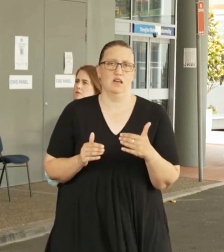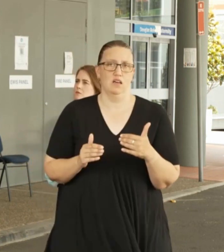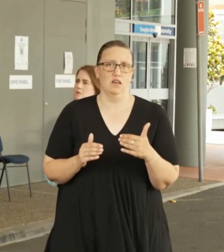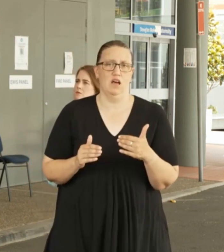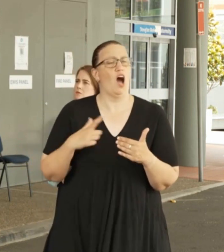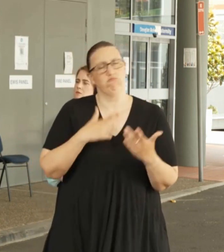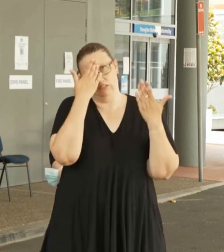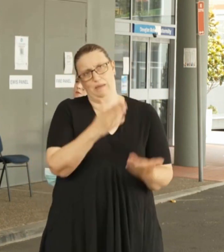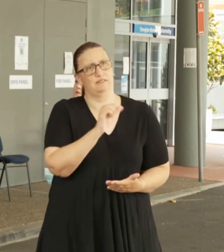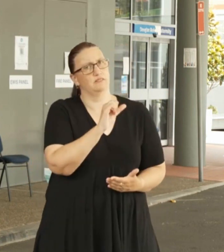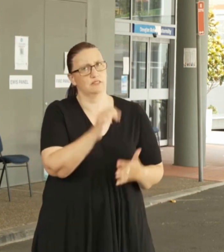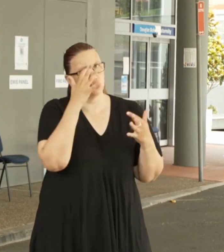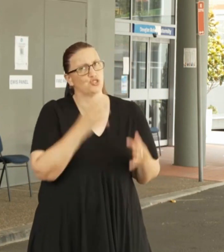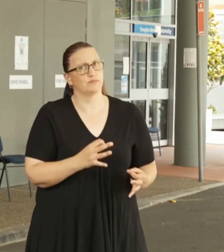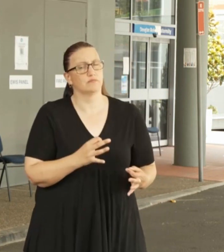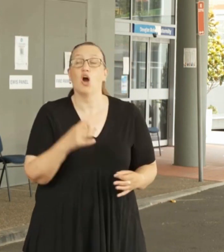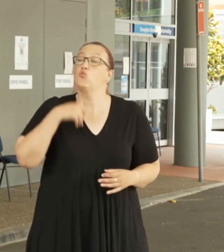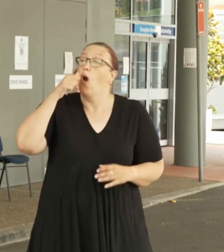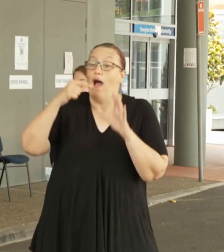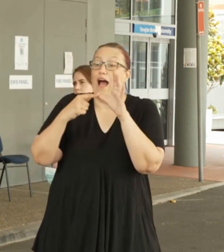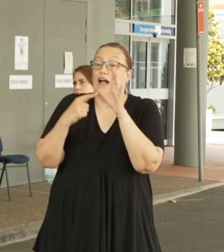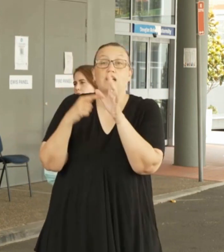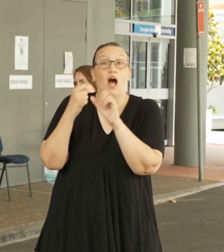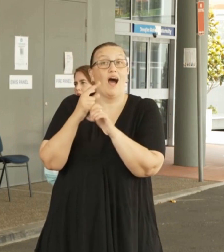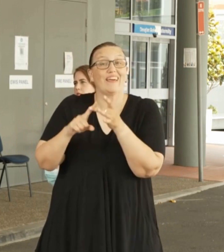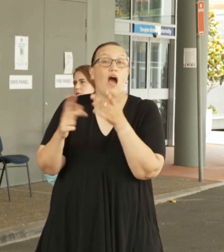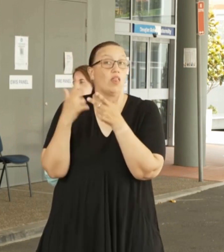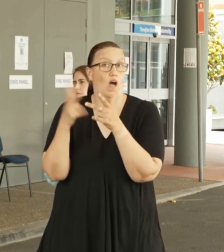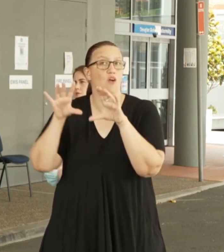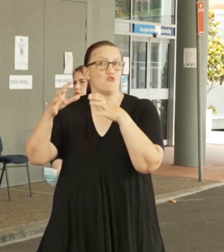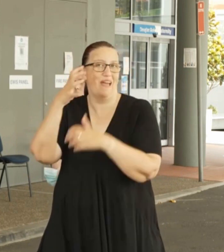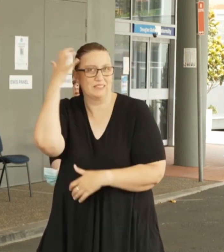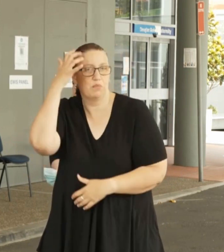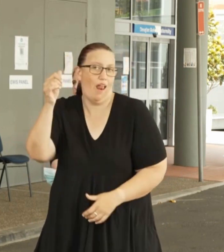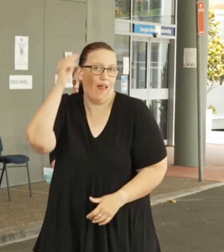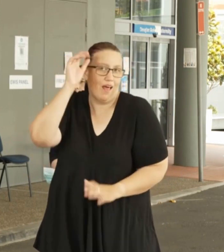and a committee, and there are always